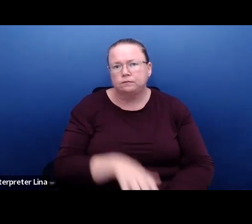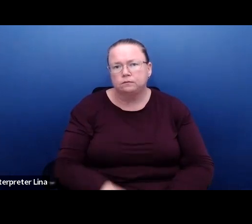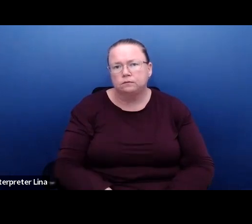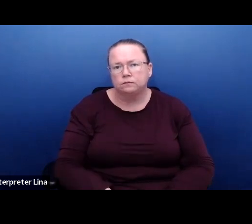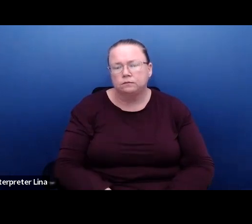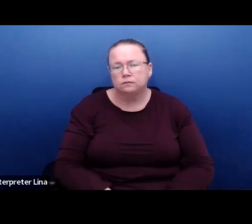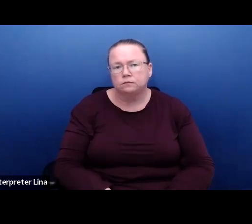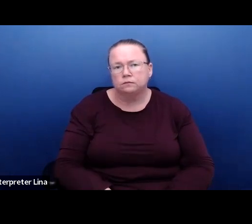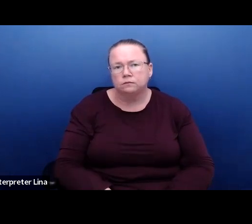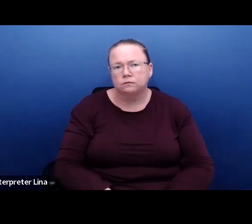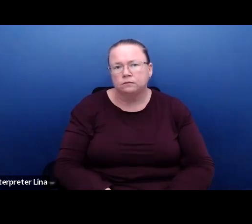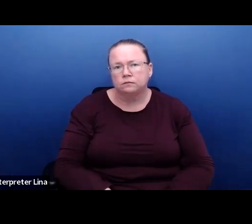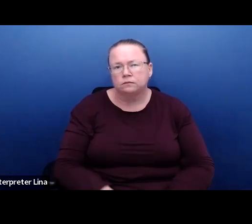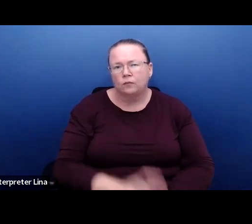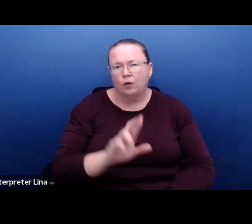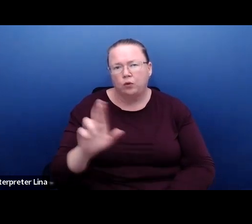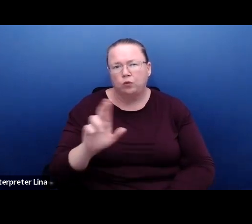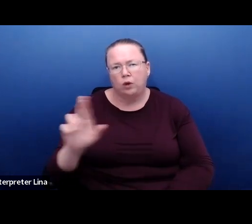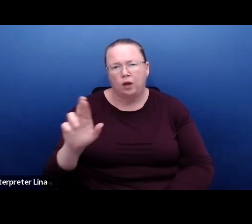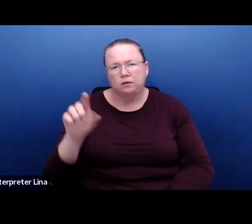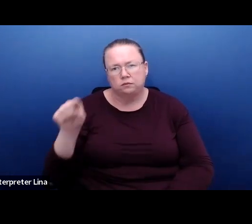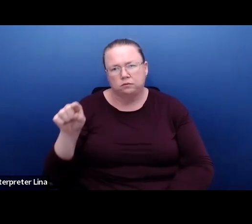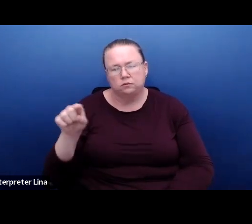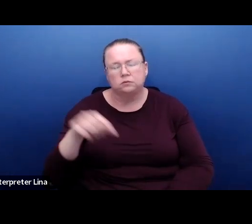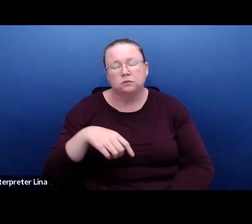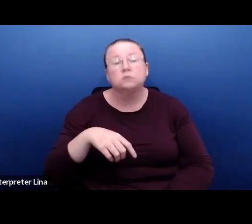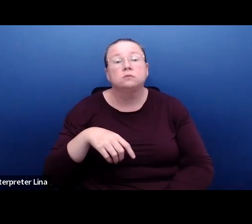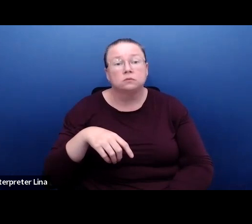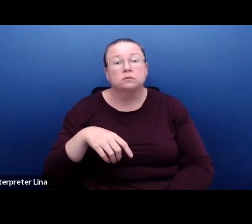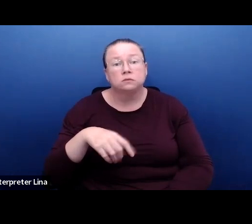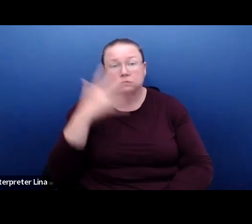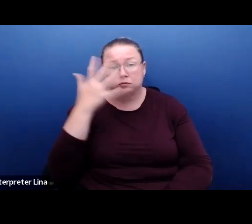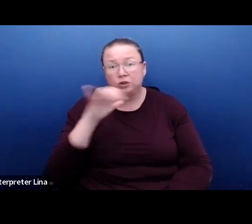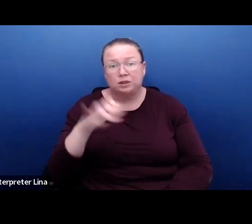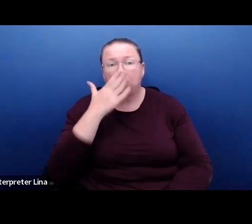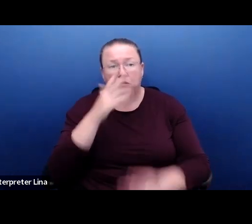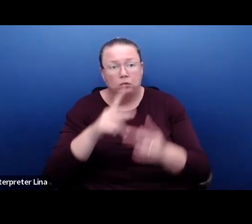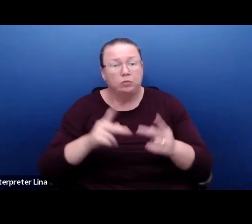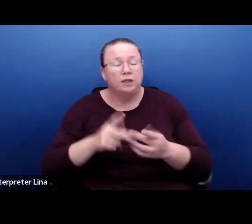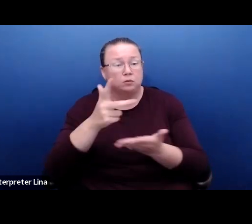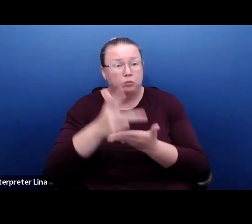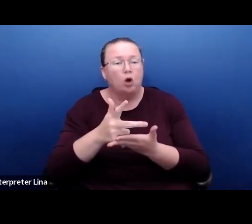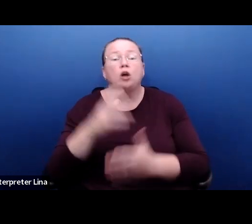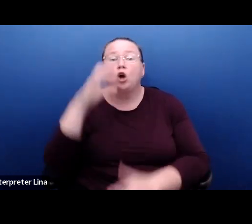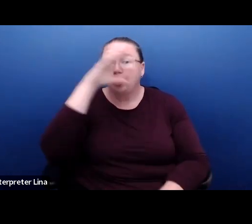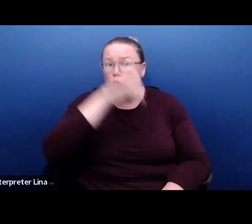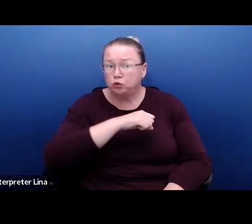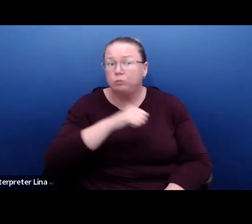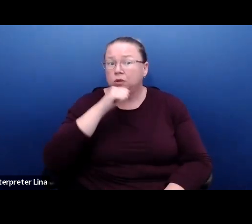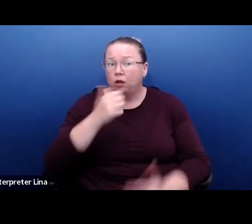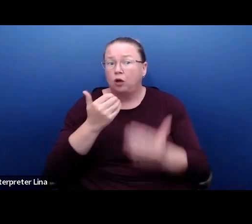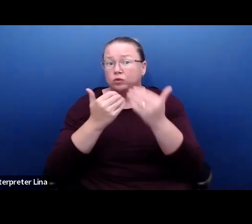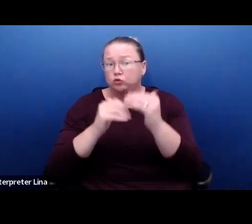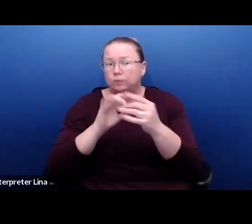On the right of the freeway stop. Yep. Yeah, that looks like a good place to park, assuming that there's not